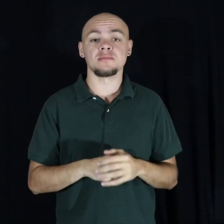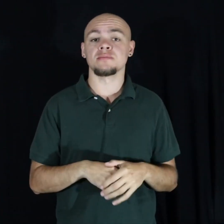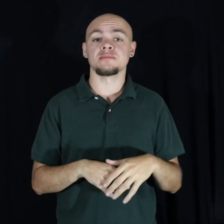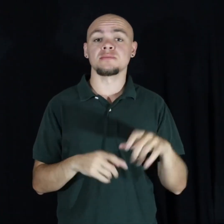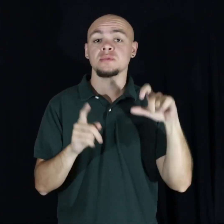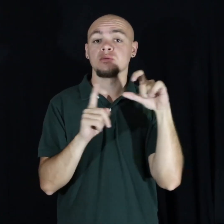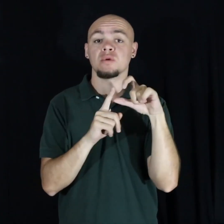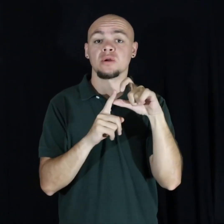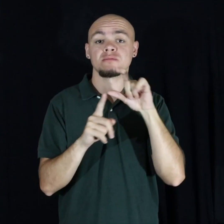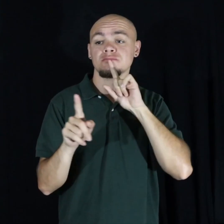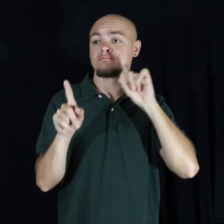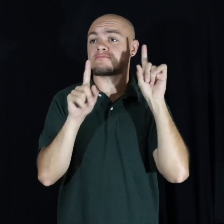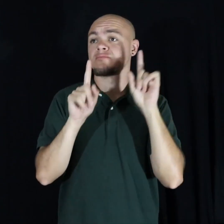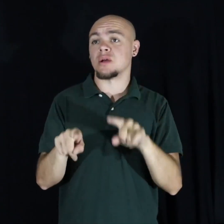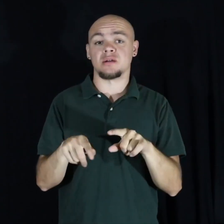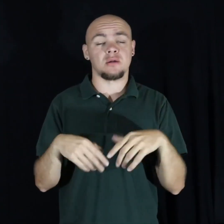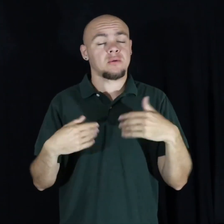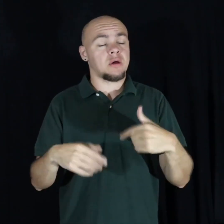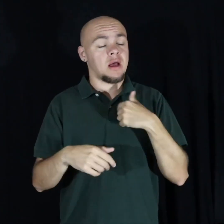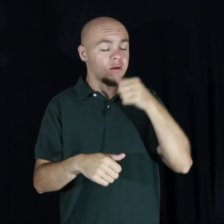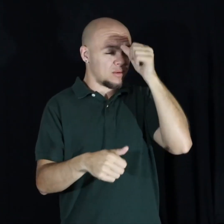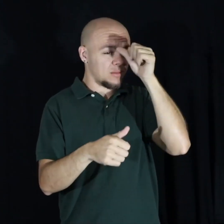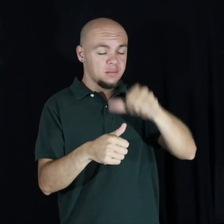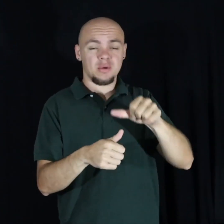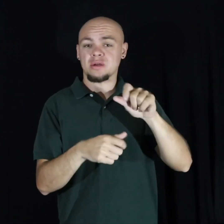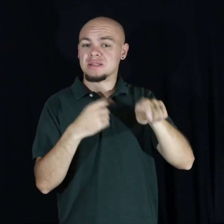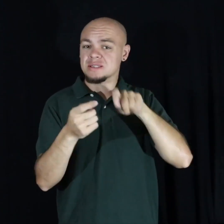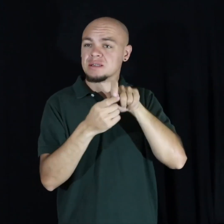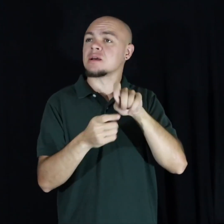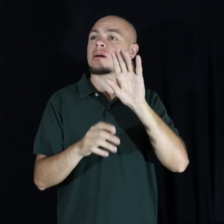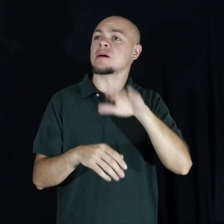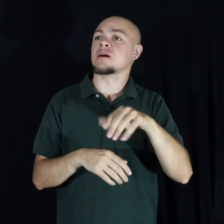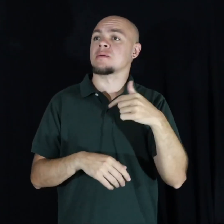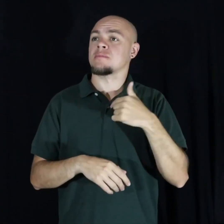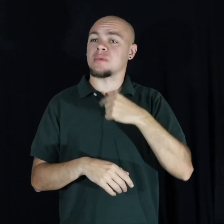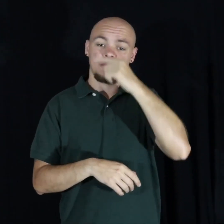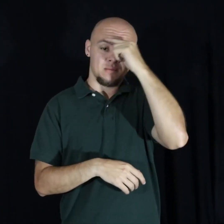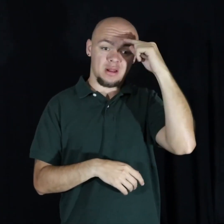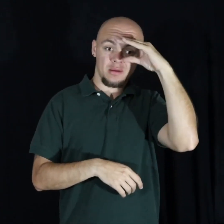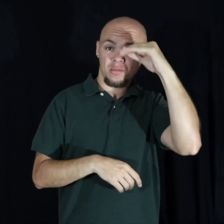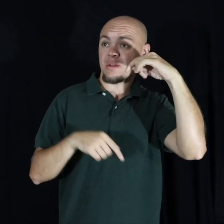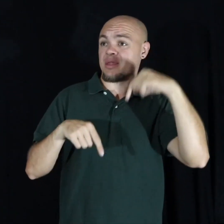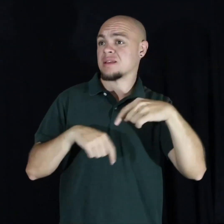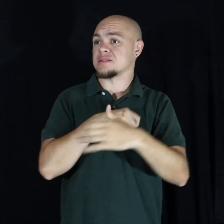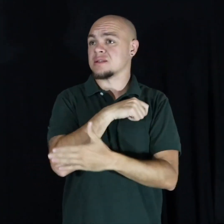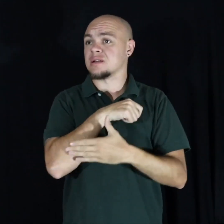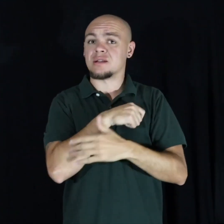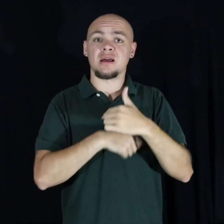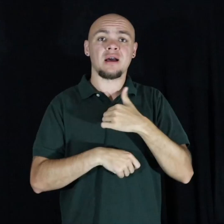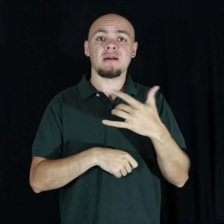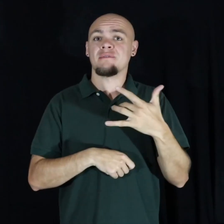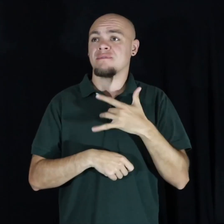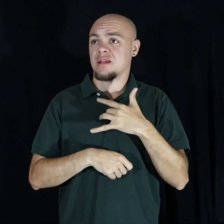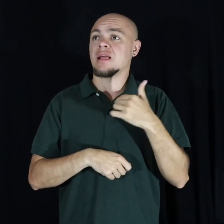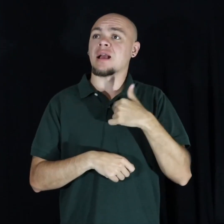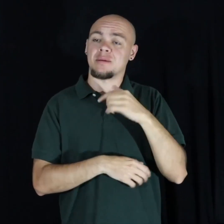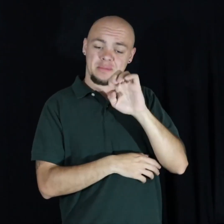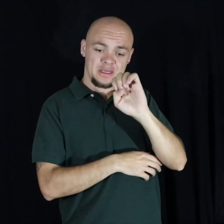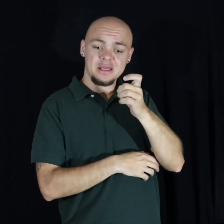word, I will never forget this, and he says to me, well, Mr. Pages, as a black boy in this country, I already feel like I'm going